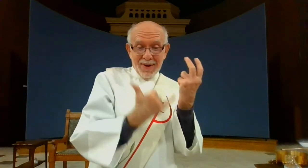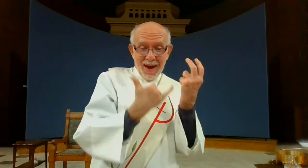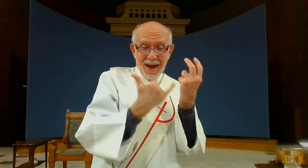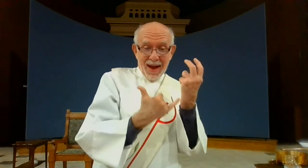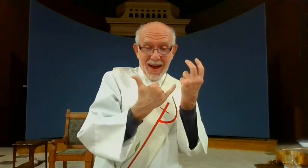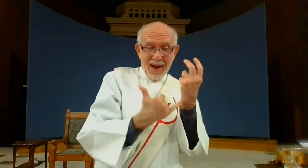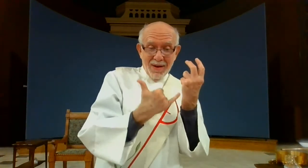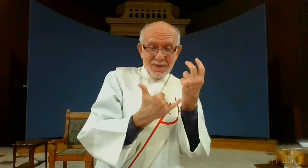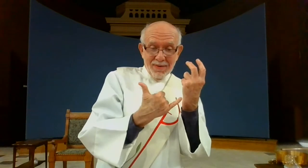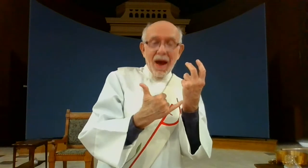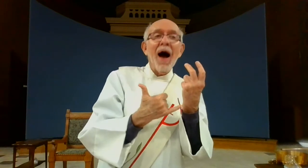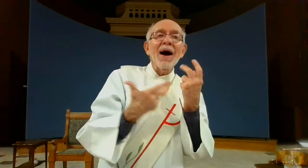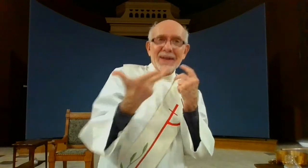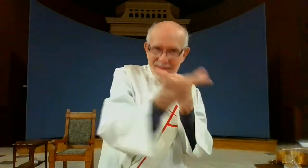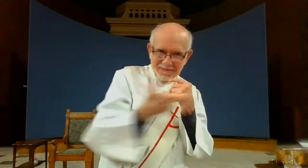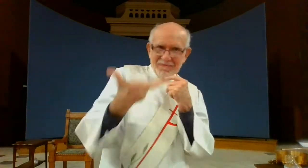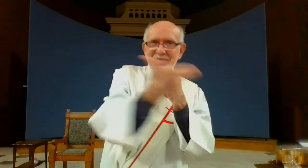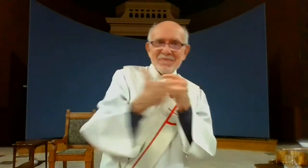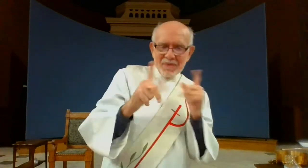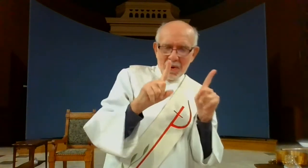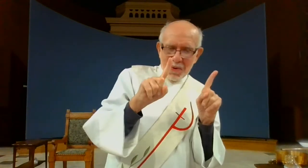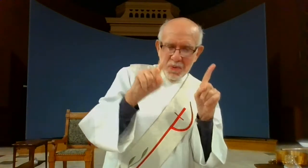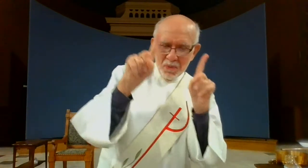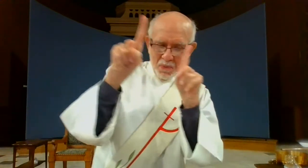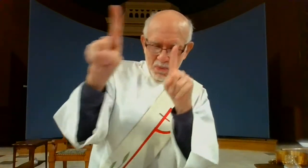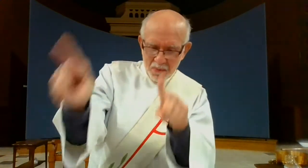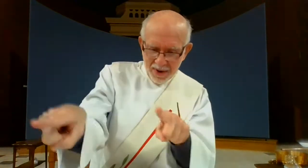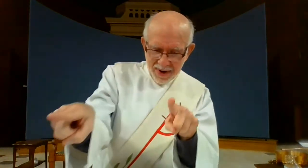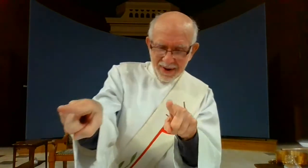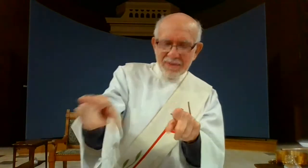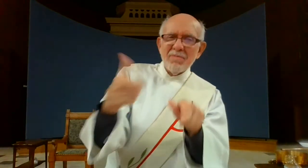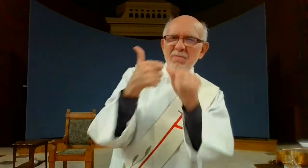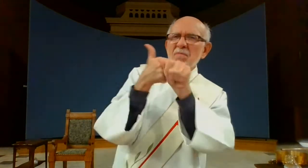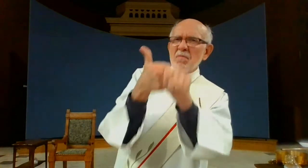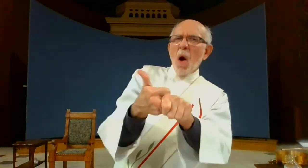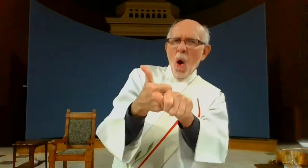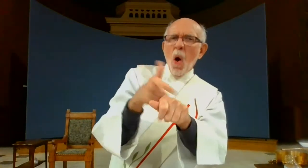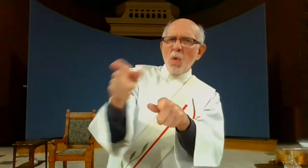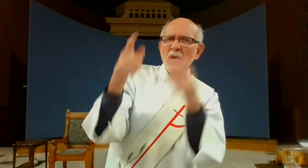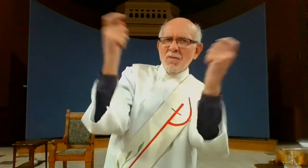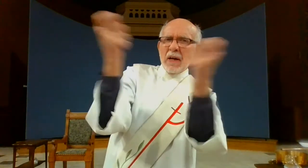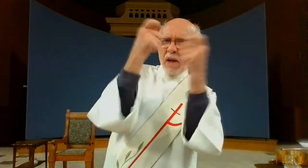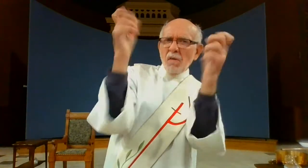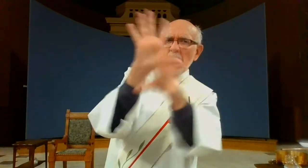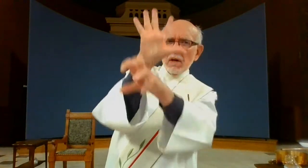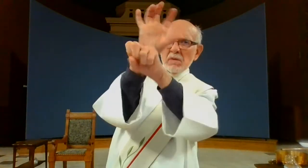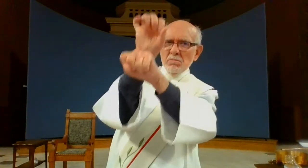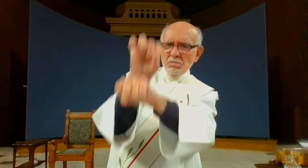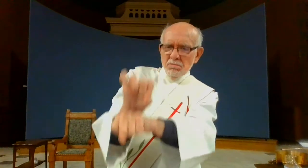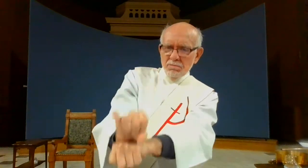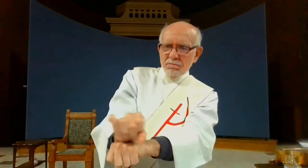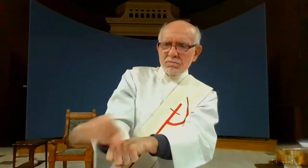And when he was 12 years old, they went up according to festival custom.